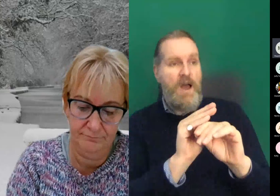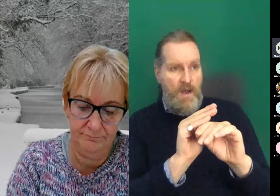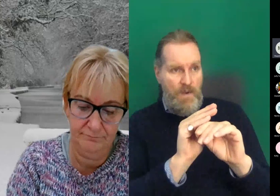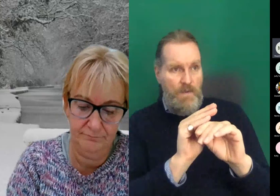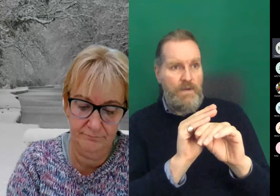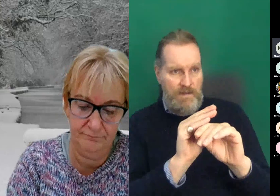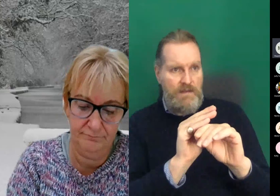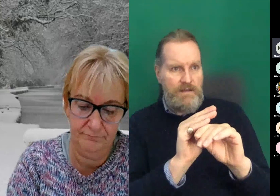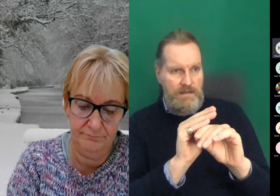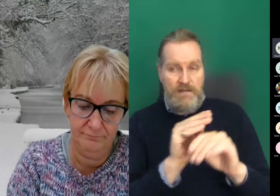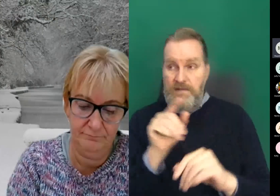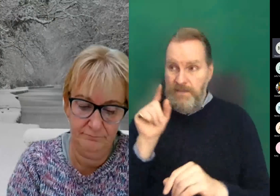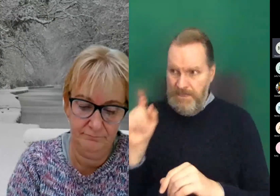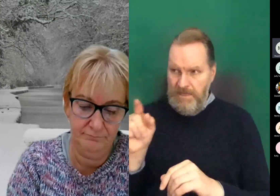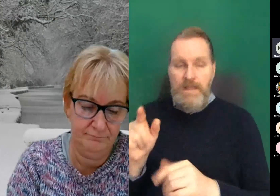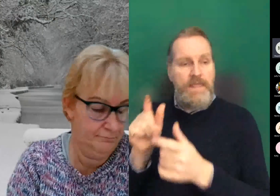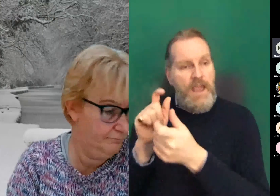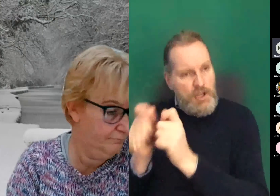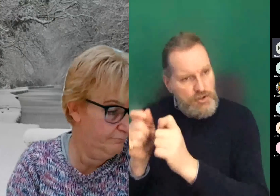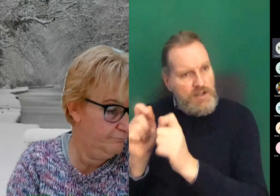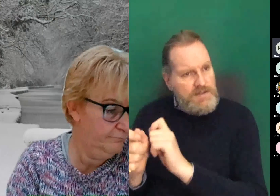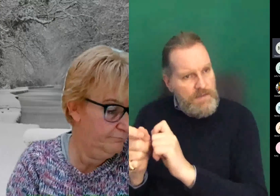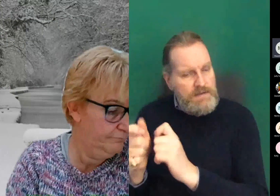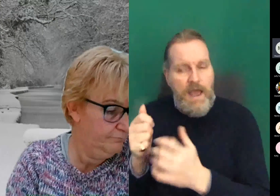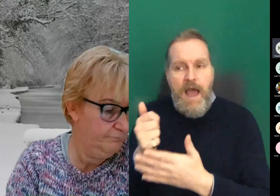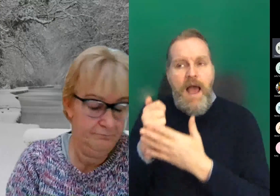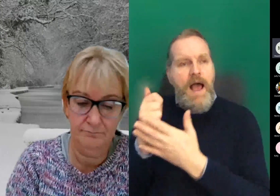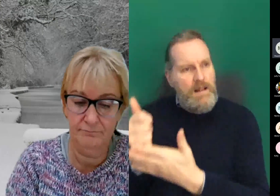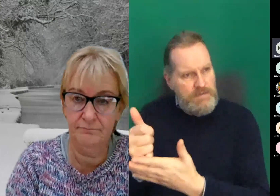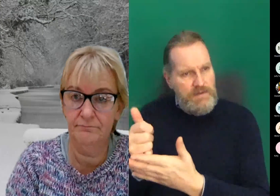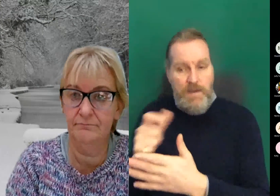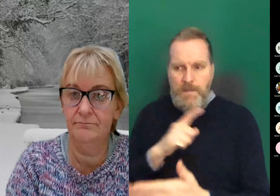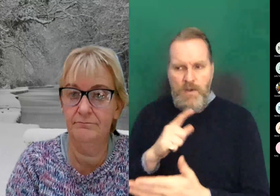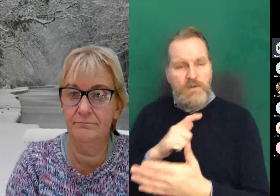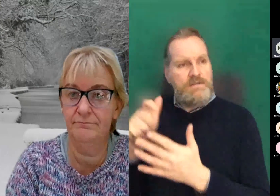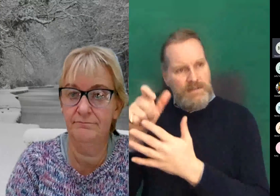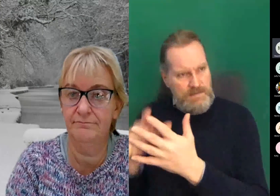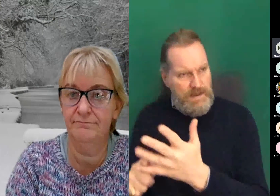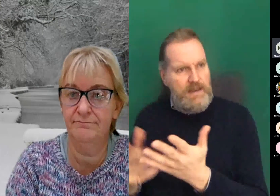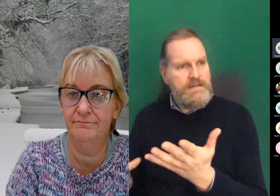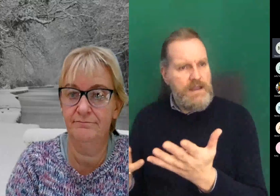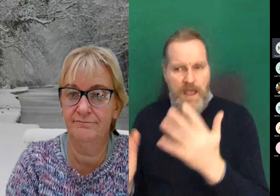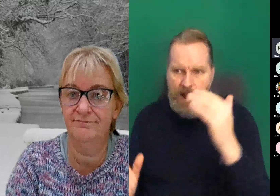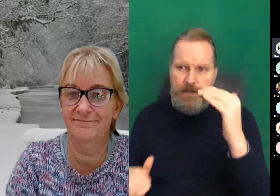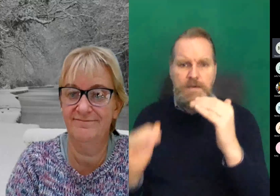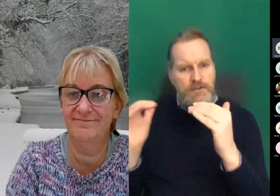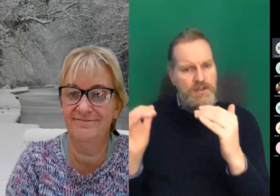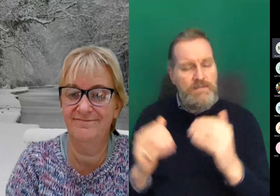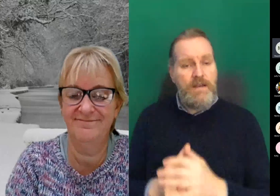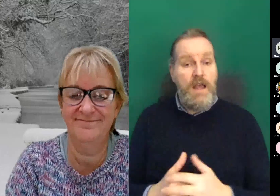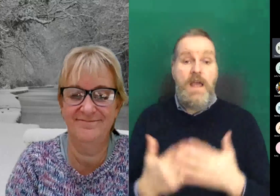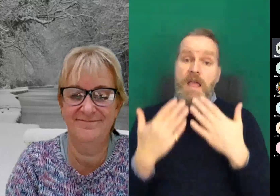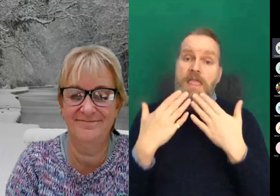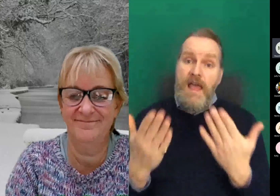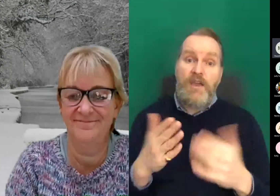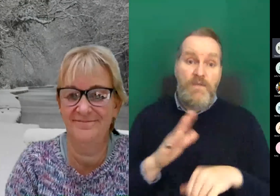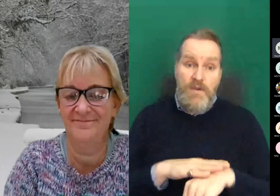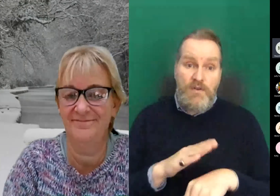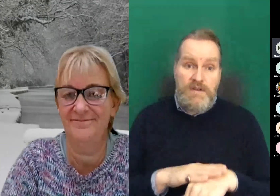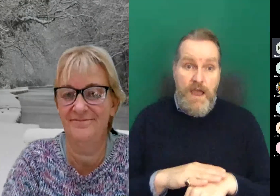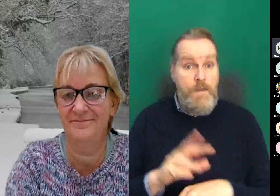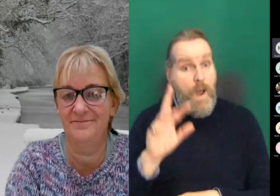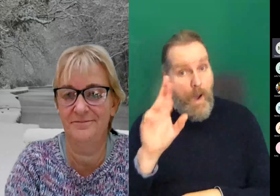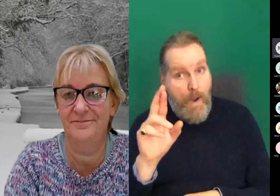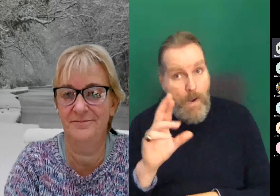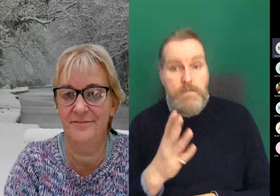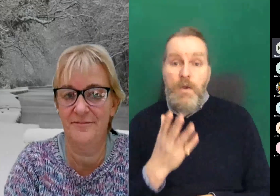mitigate something in the workplace that is stopping them performing to their full potential. Thank you for your time, and I hope you found something useful